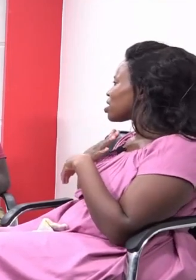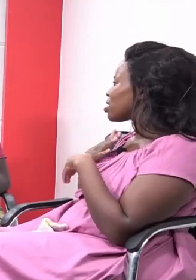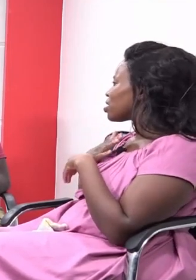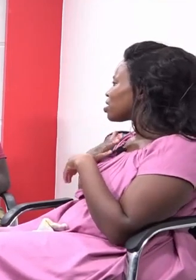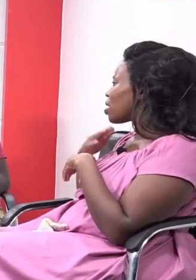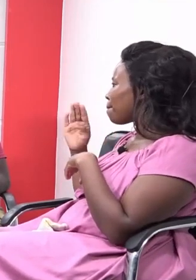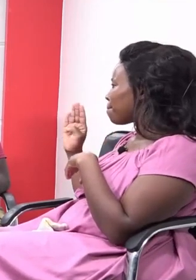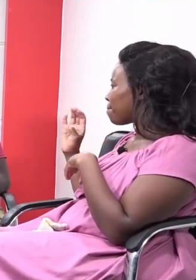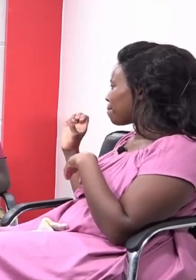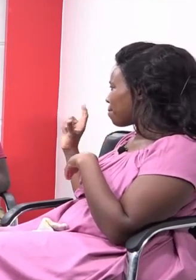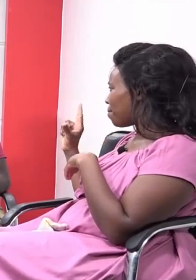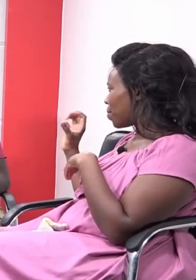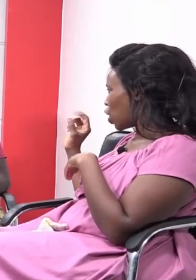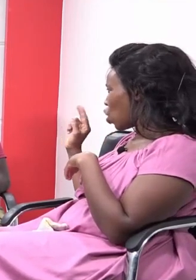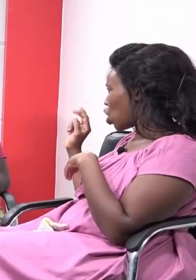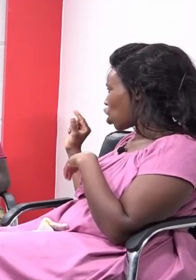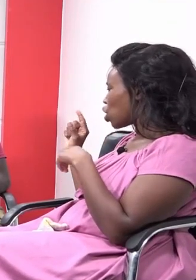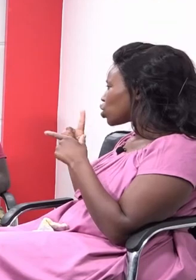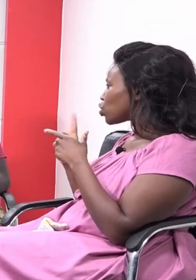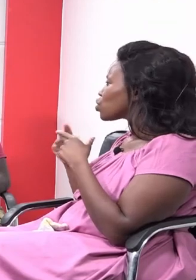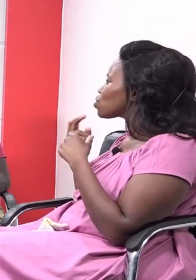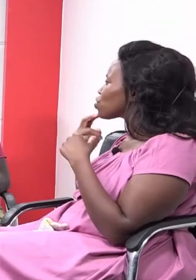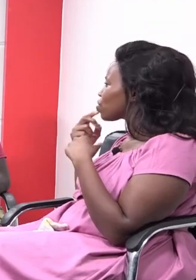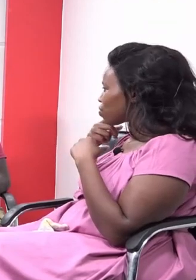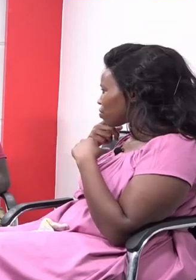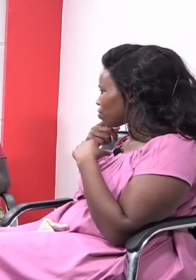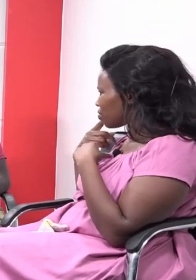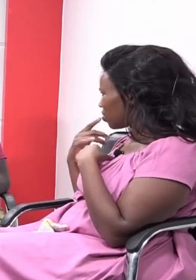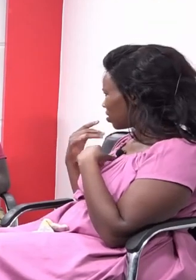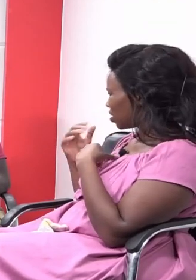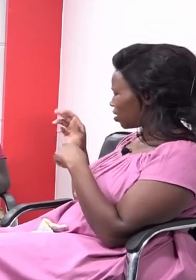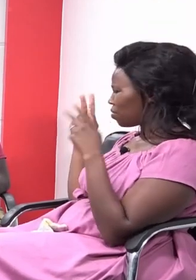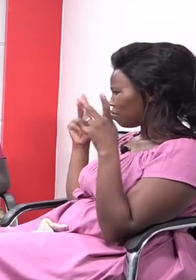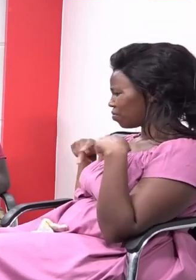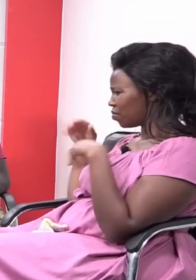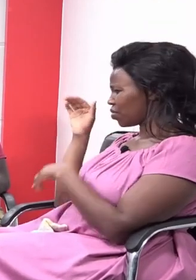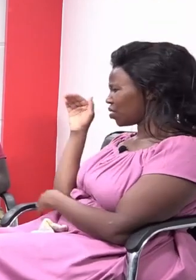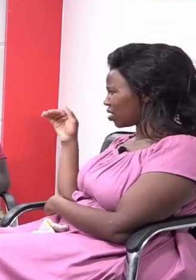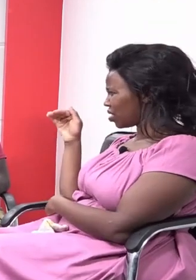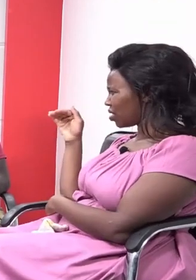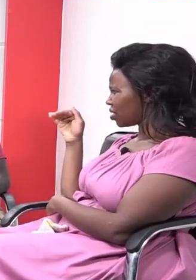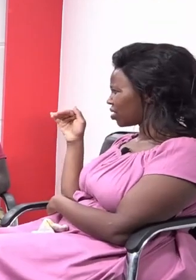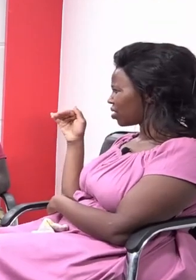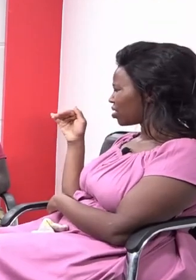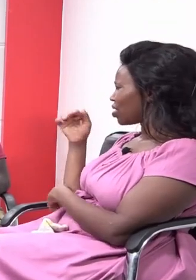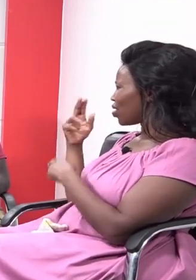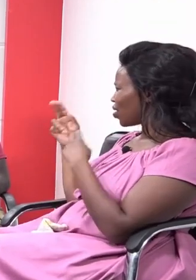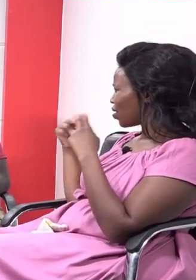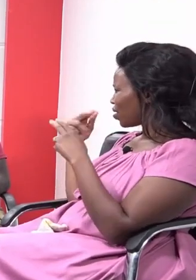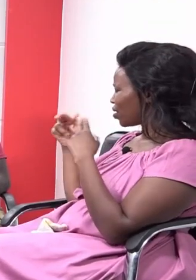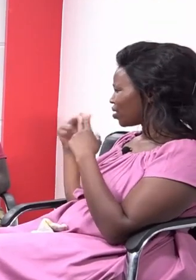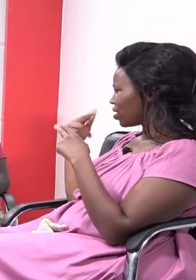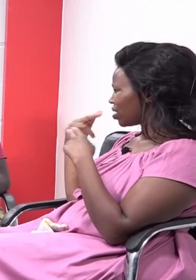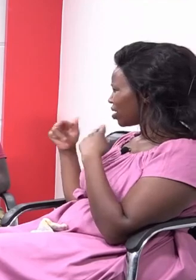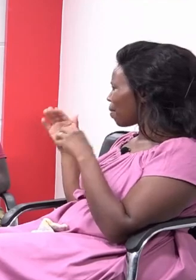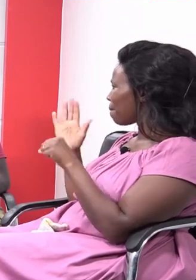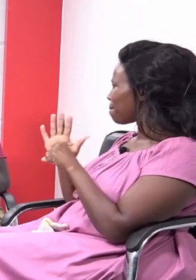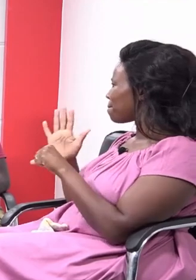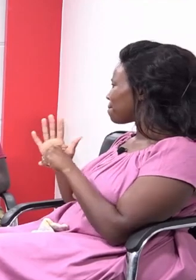company based in Kenya with with partners across the world. Okay. From Alaska to Cape Town, si upeleka